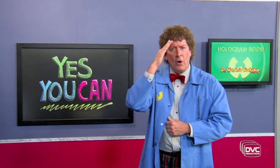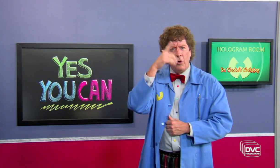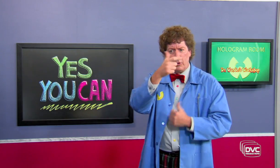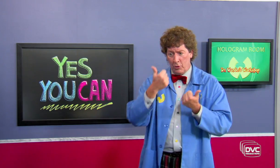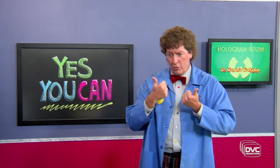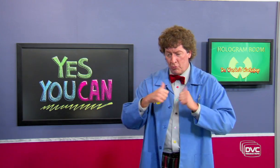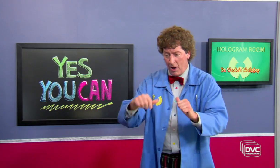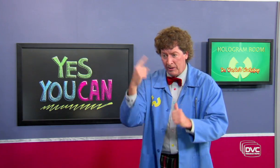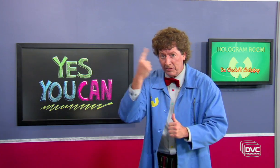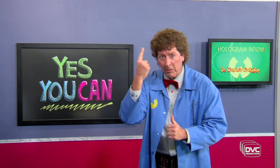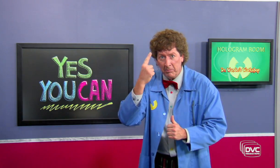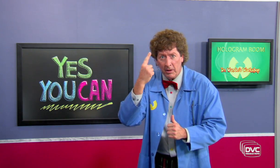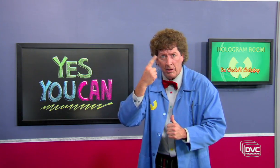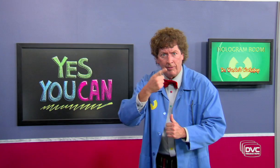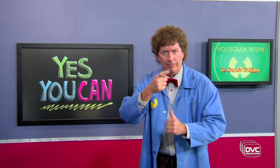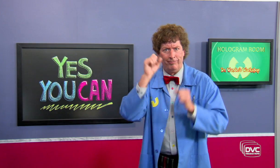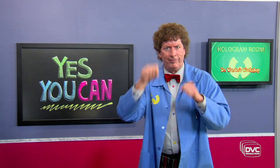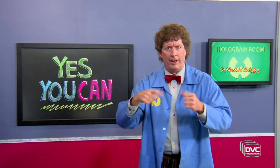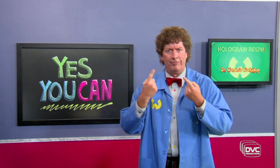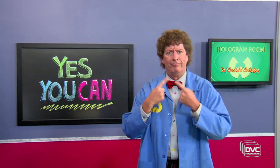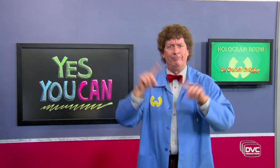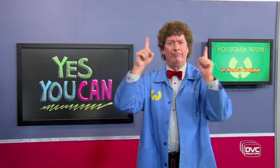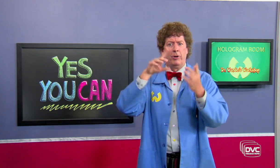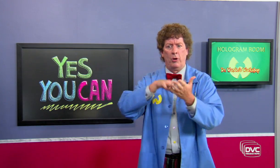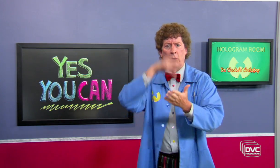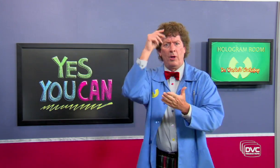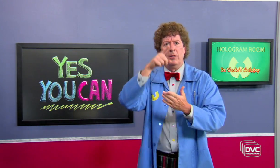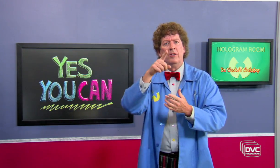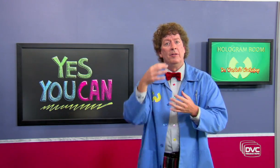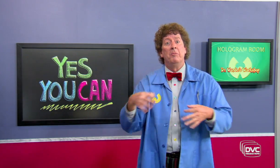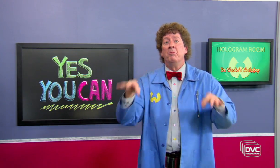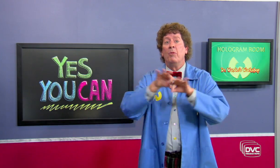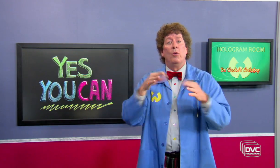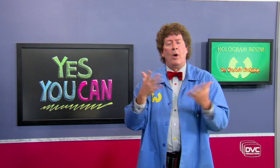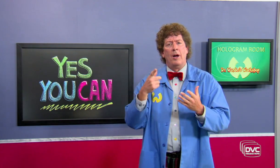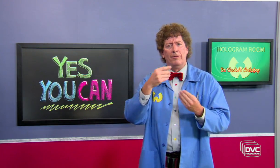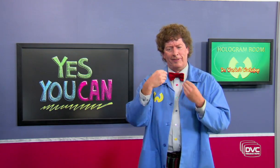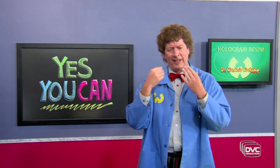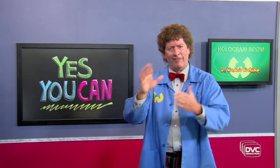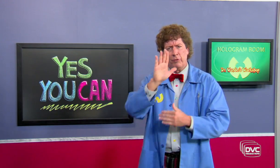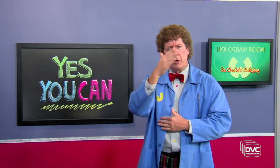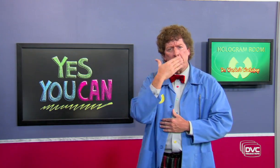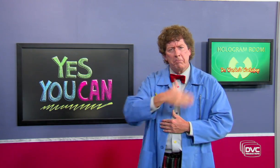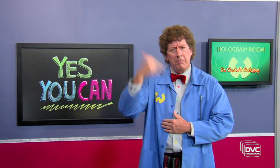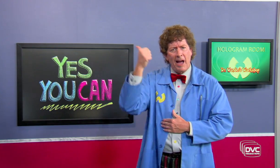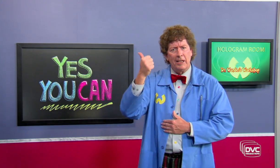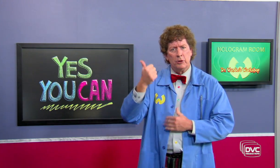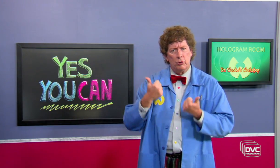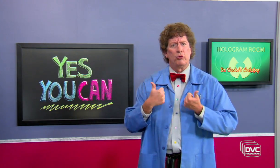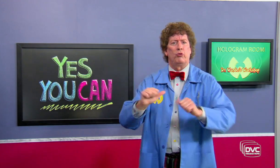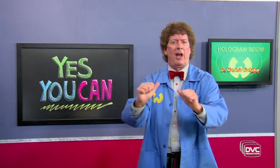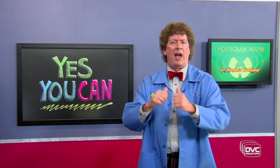you can accomplish until you try. It's important to really give it your best and